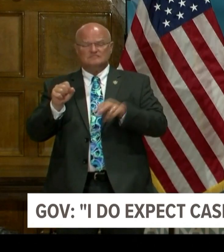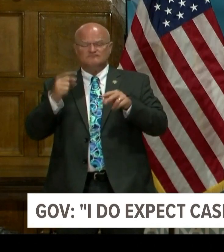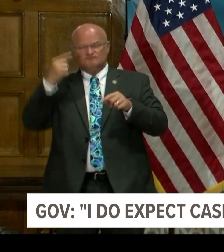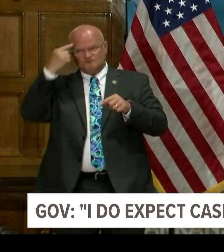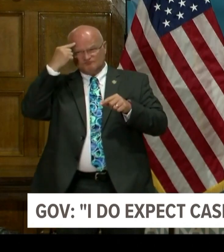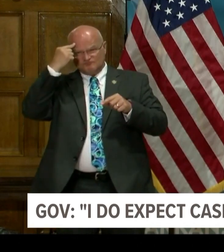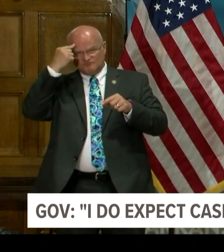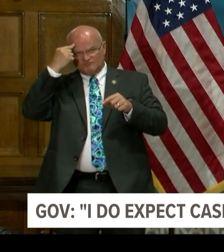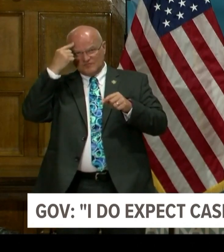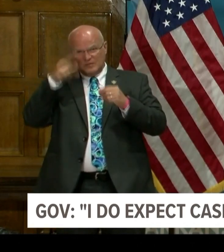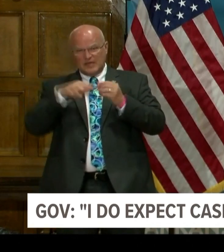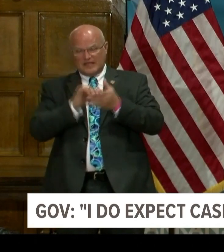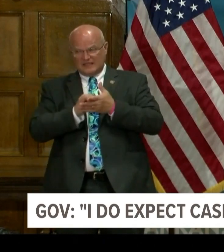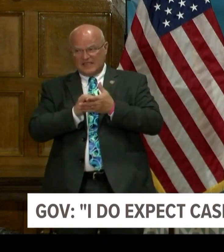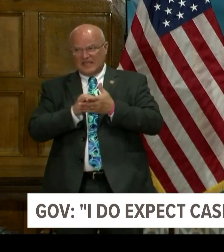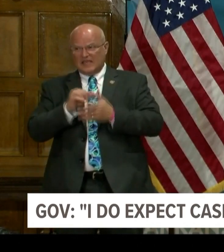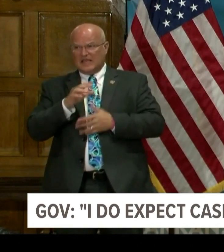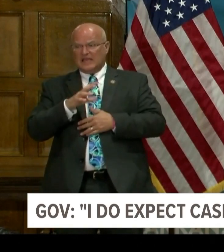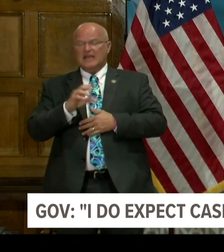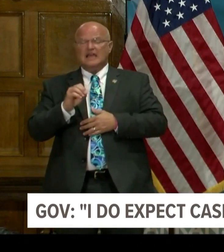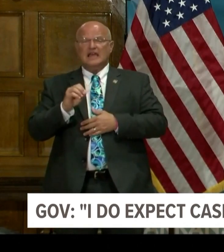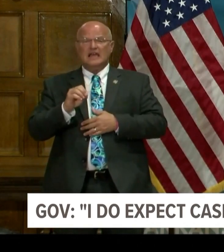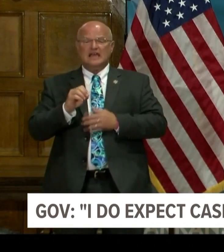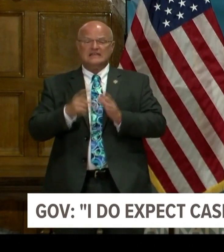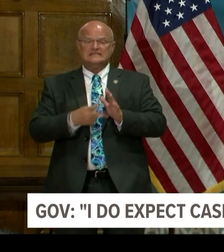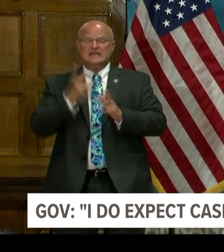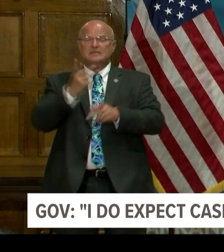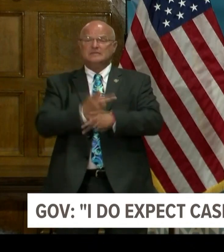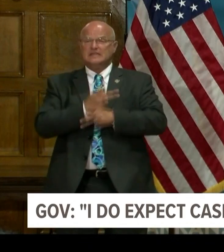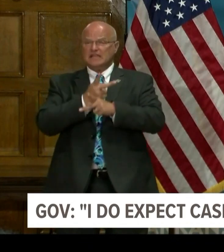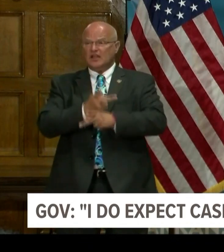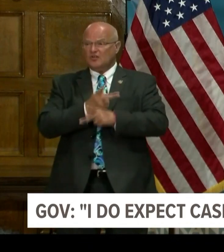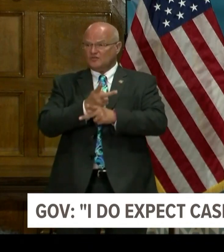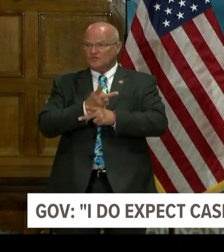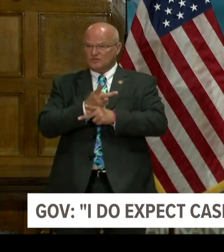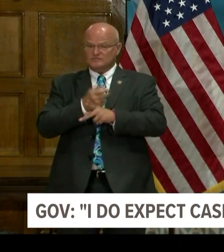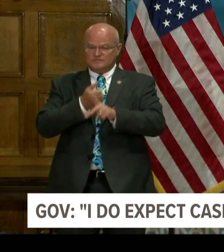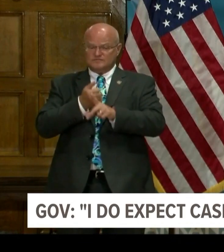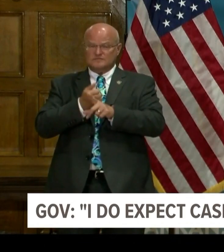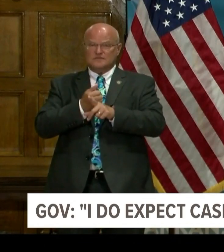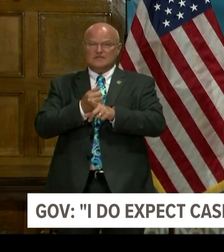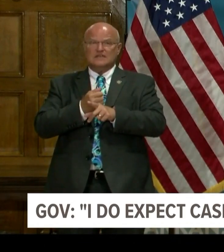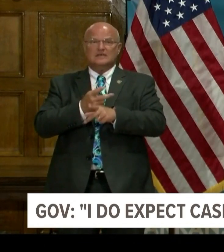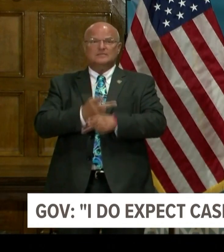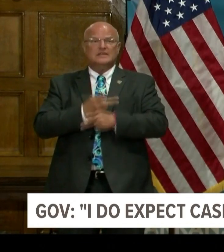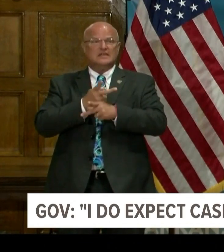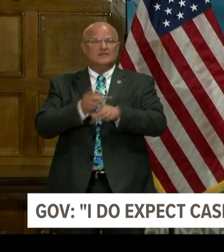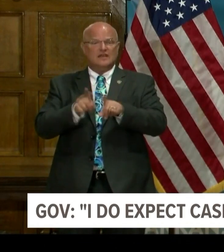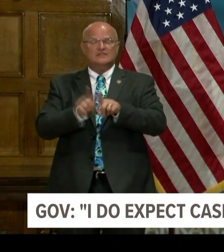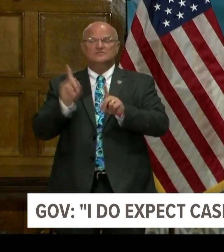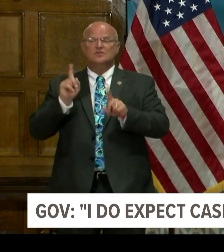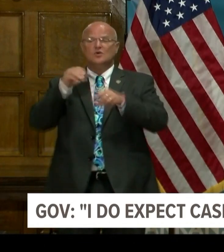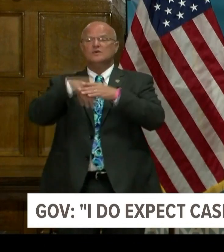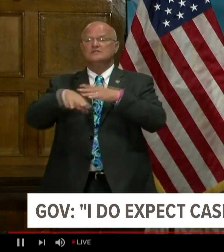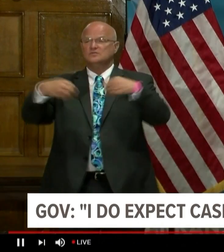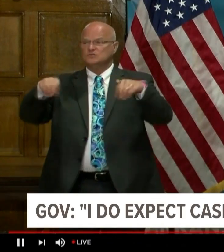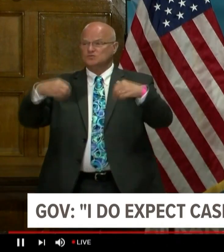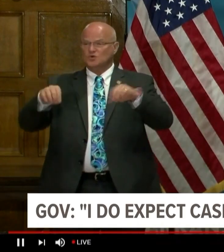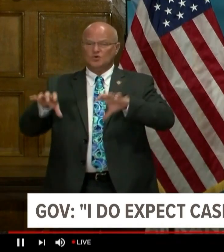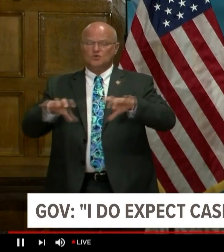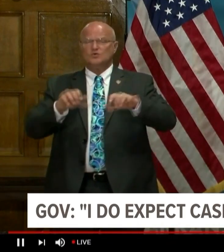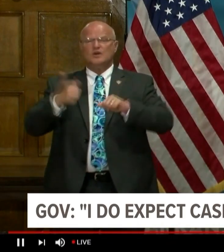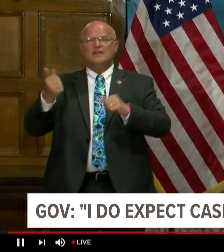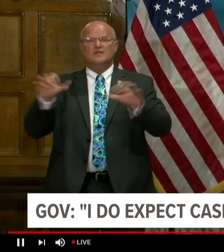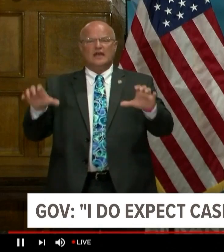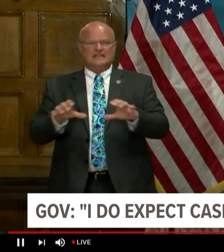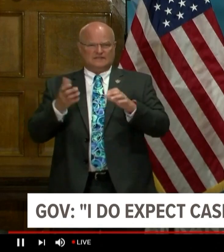be mindful of that and be doubly careful to take the precautions as you go into a store or do any